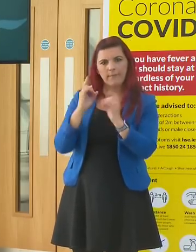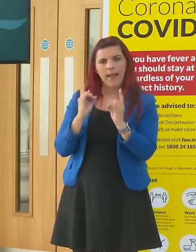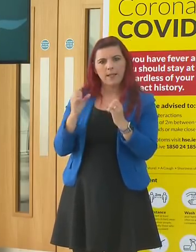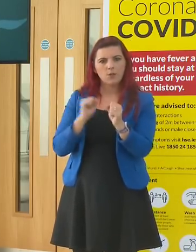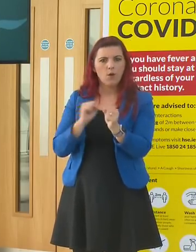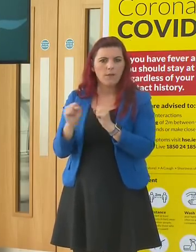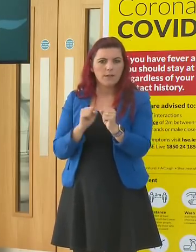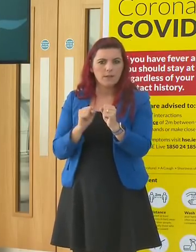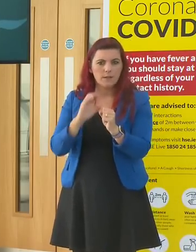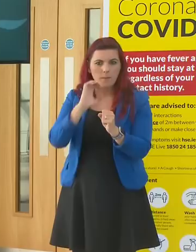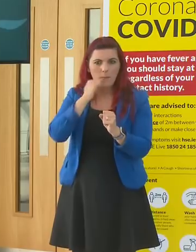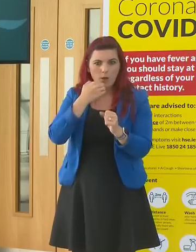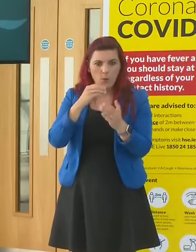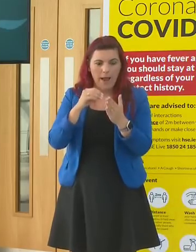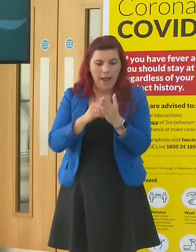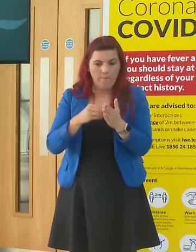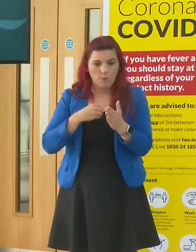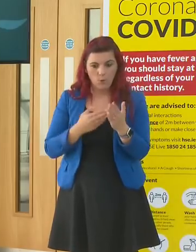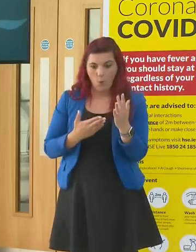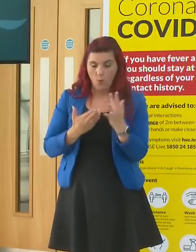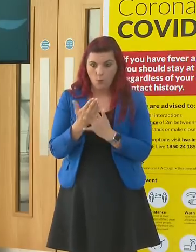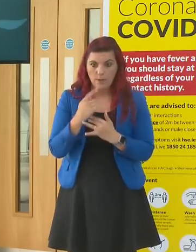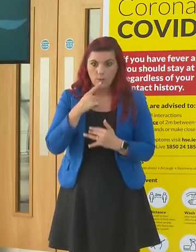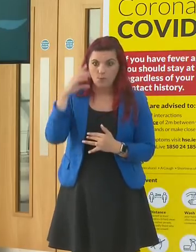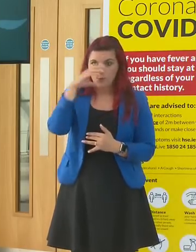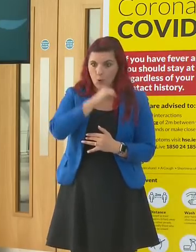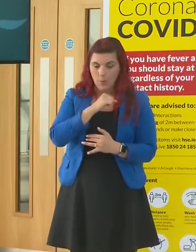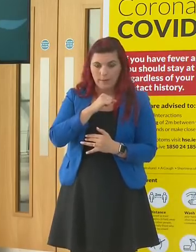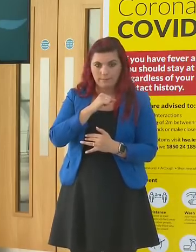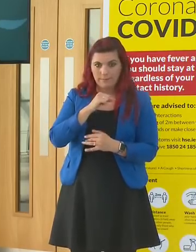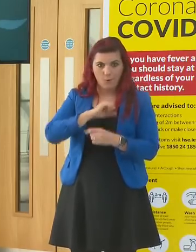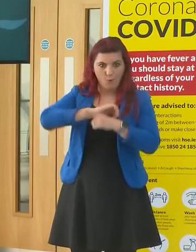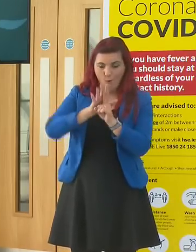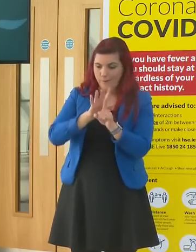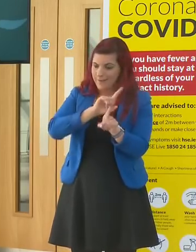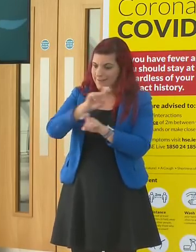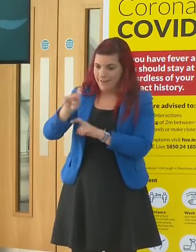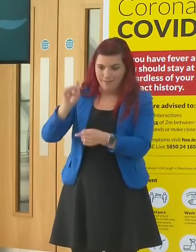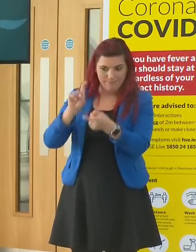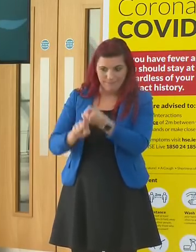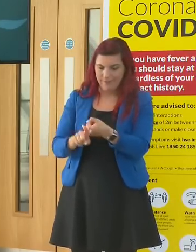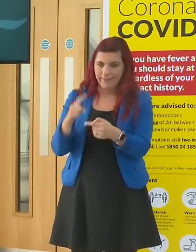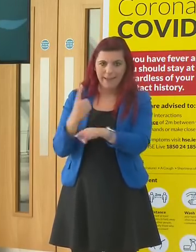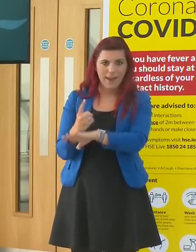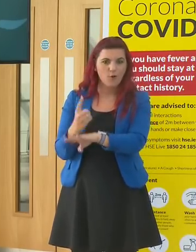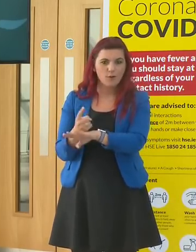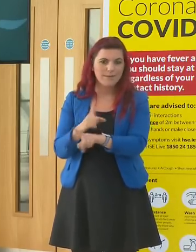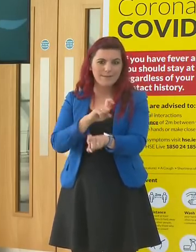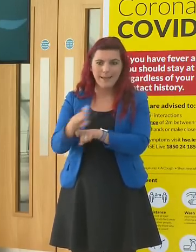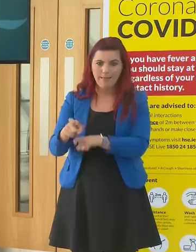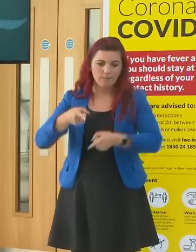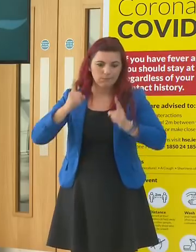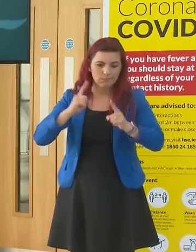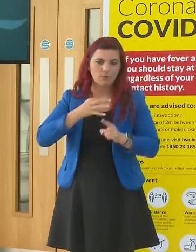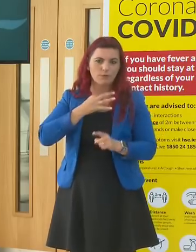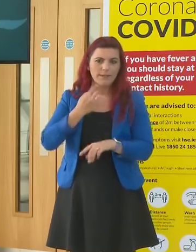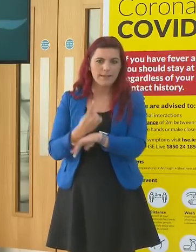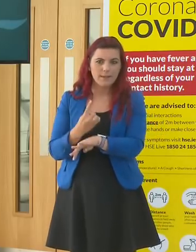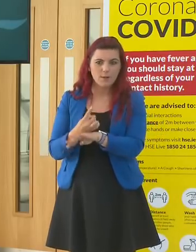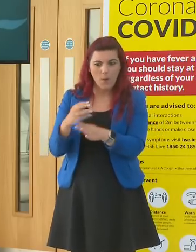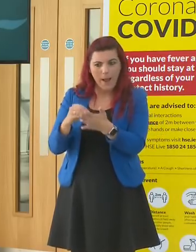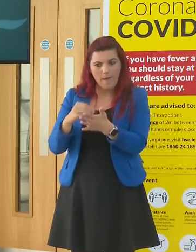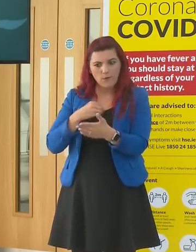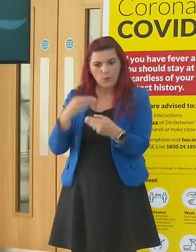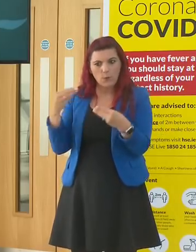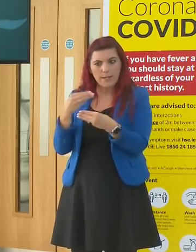because we do have to work through this on the basis of the disease is very live, it's still with us, and we have to protect against